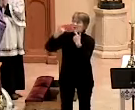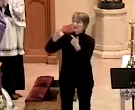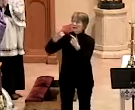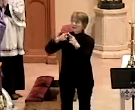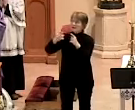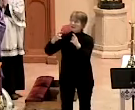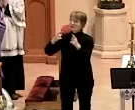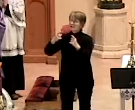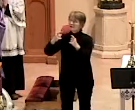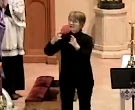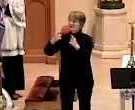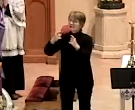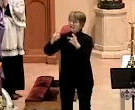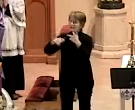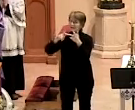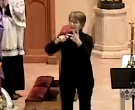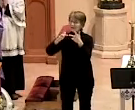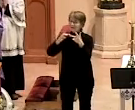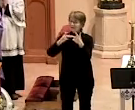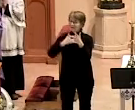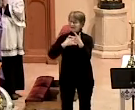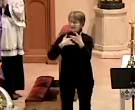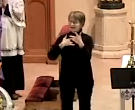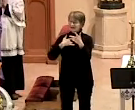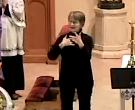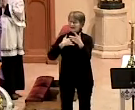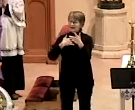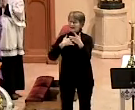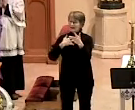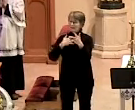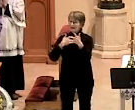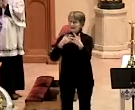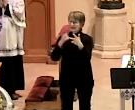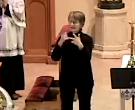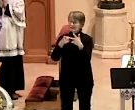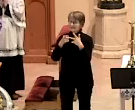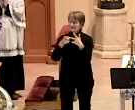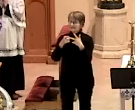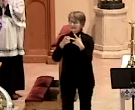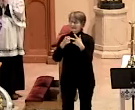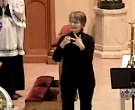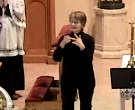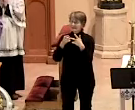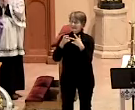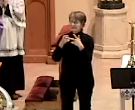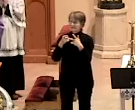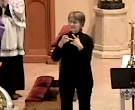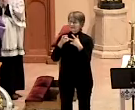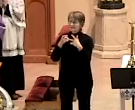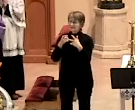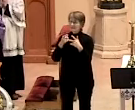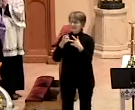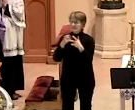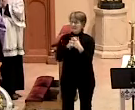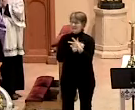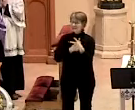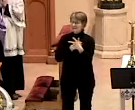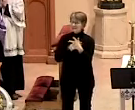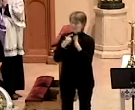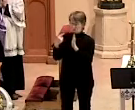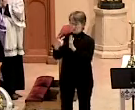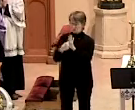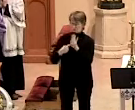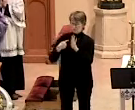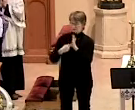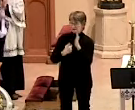But the third type of penance we have to avoid, it's where we condemn ourselves and allow the evil spirit to attack